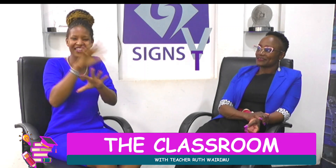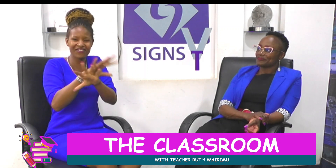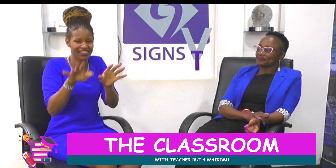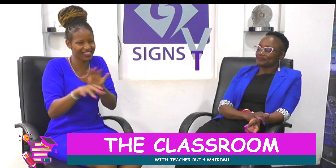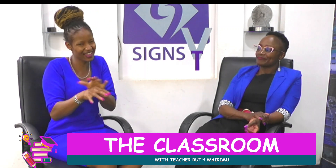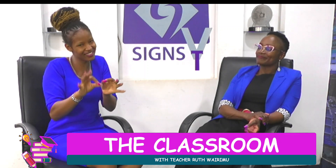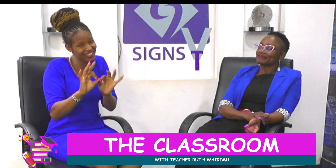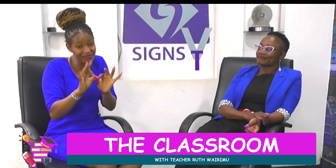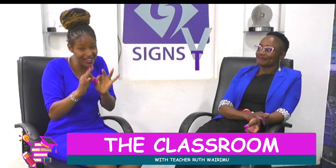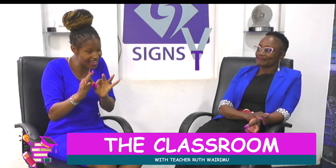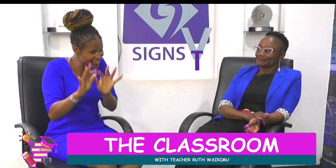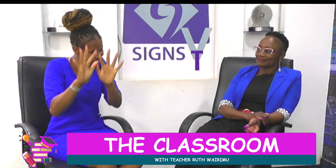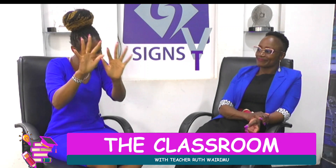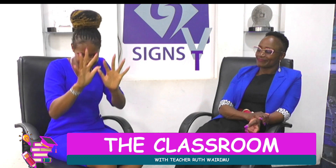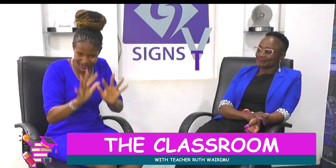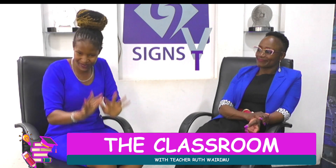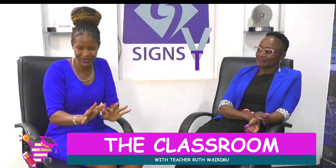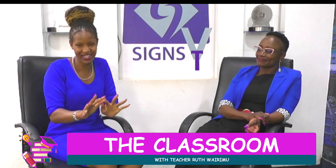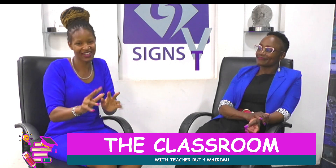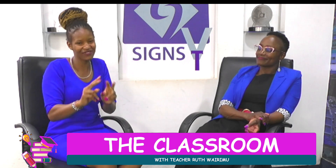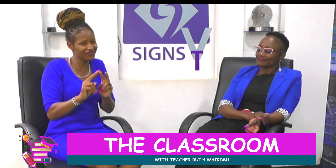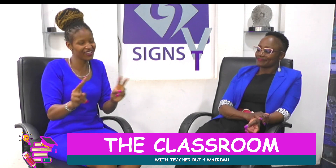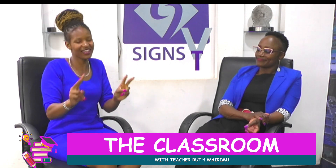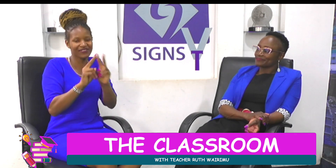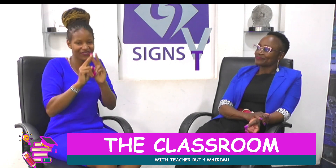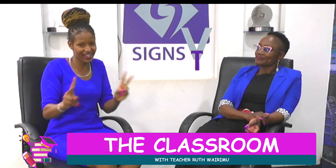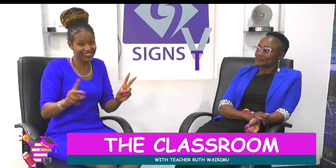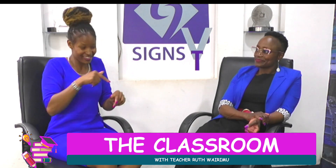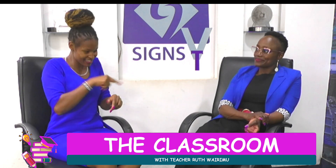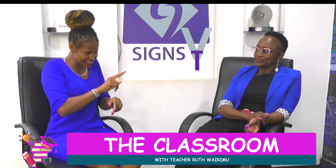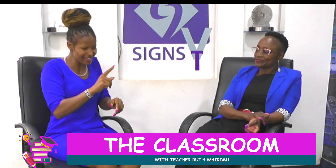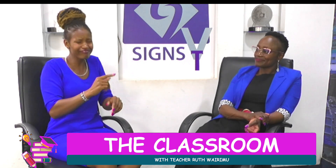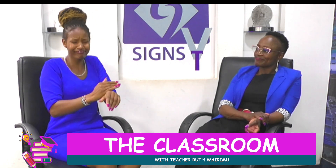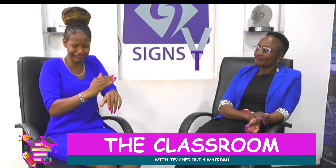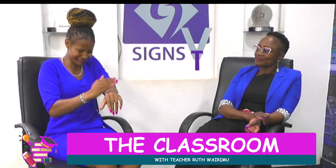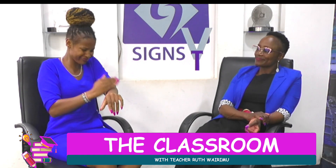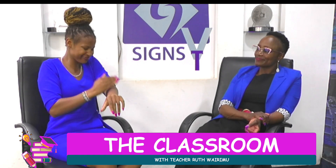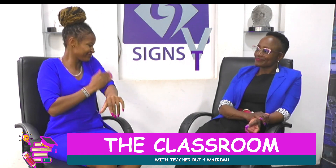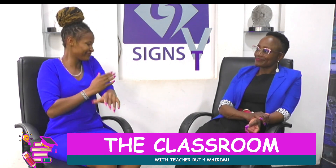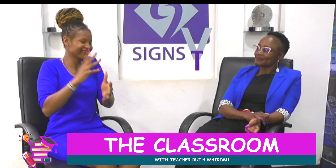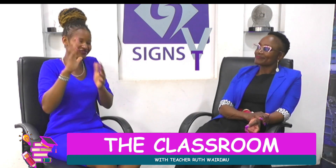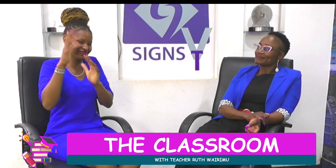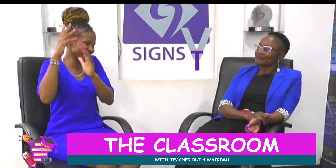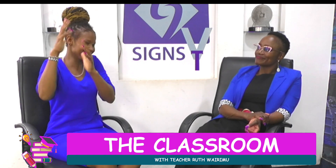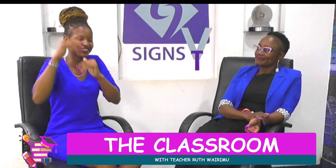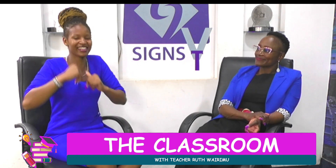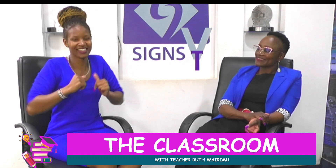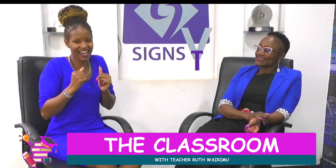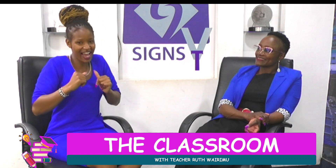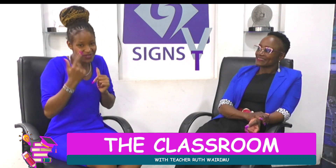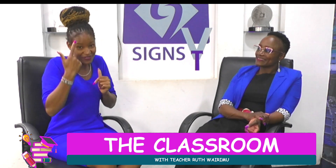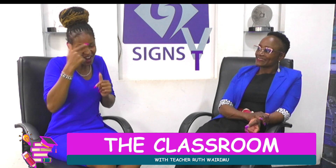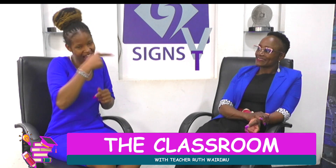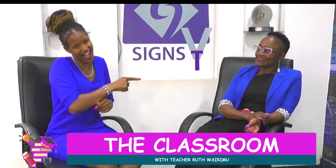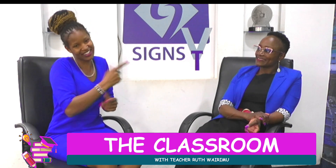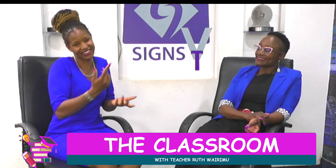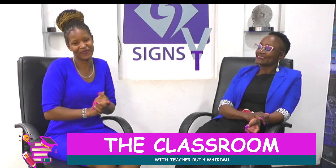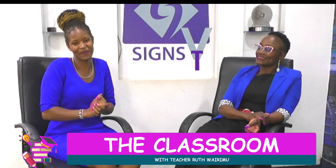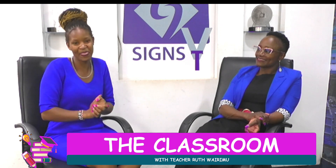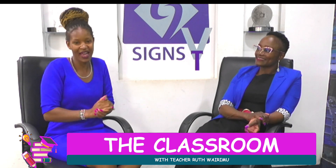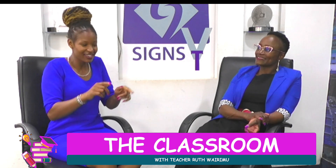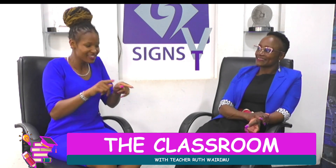activities that take place in church, the fellowship and all that as well. I believe that's very, very important. And congratulations to